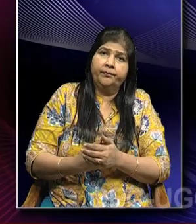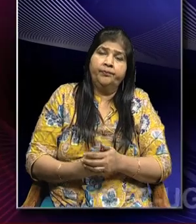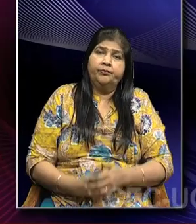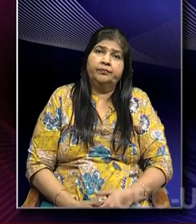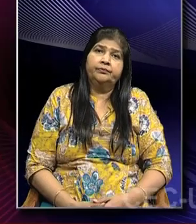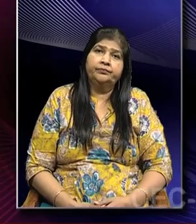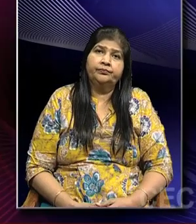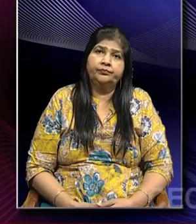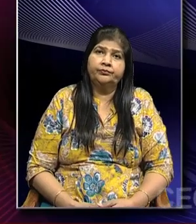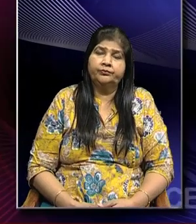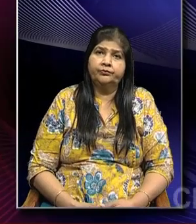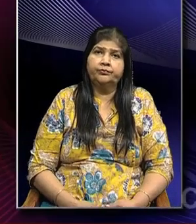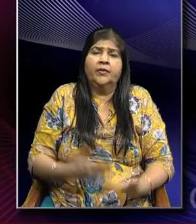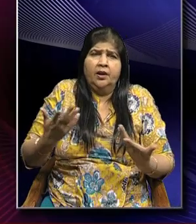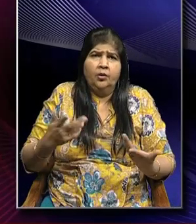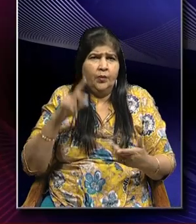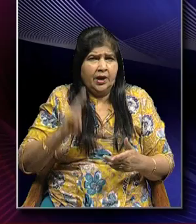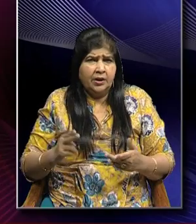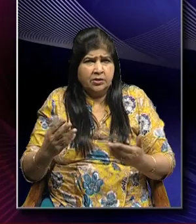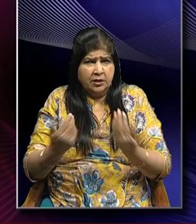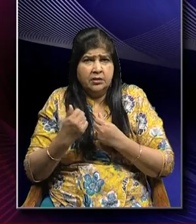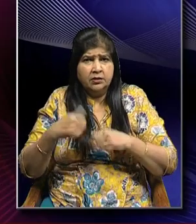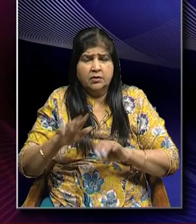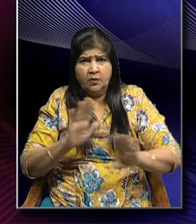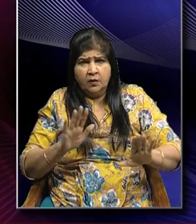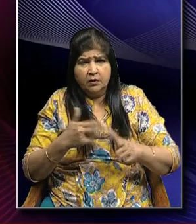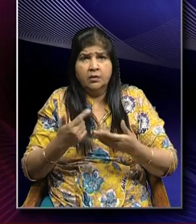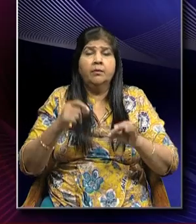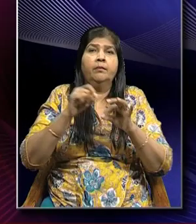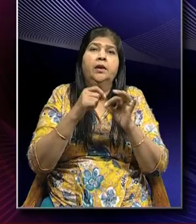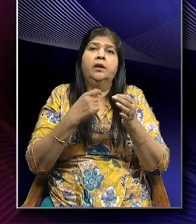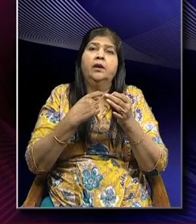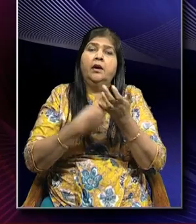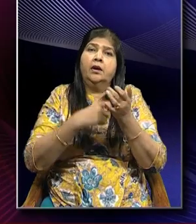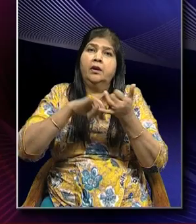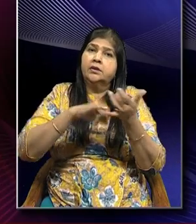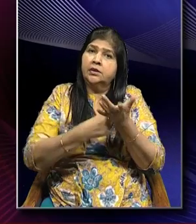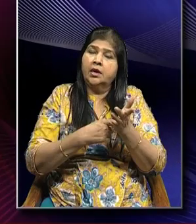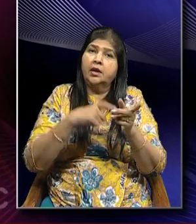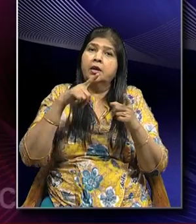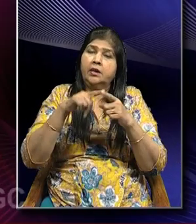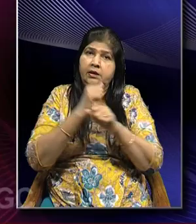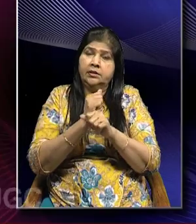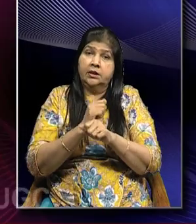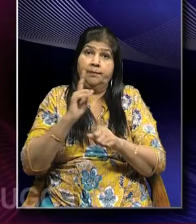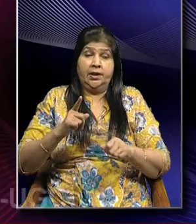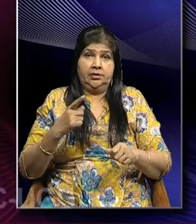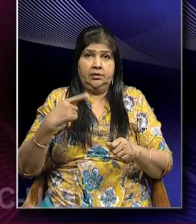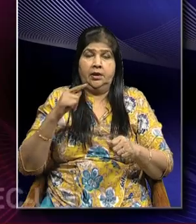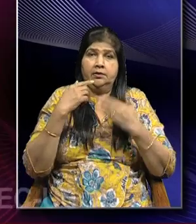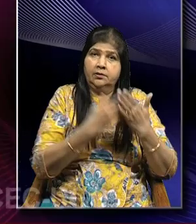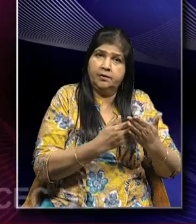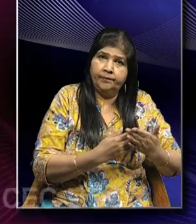existence, that do we actually need BRSR and ESG reporting? Answer is yes. There